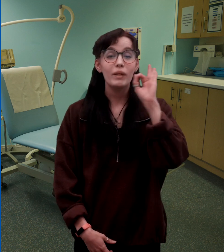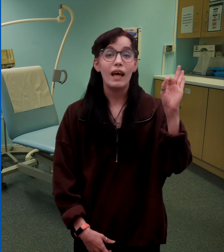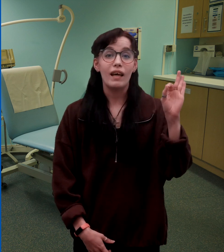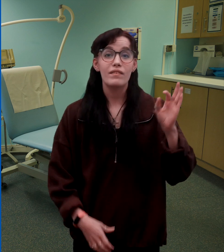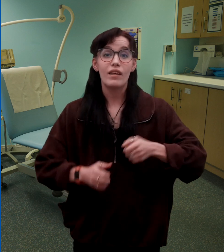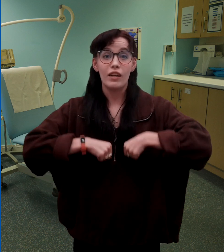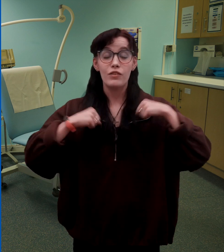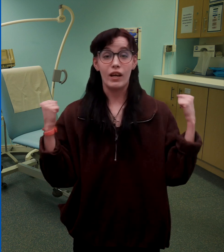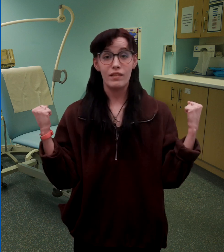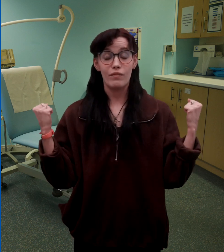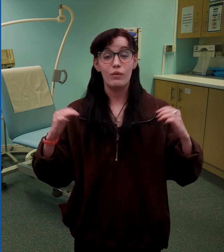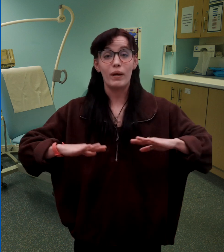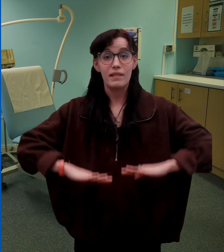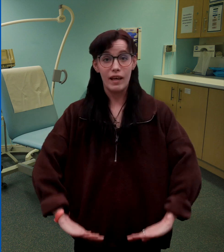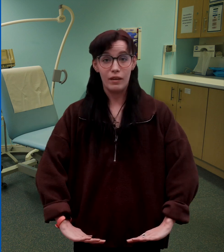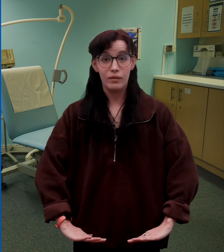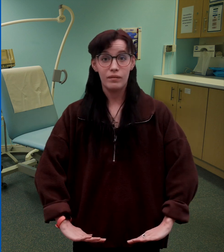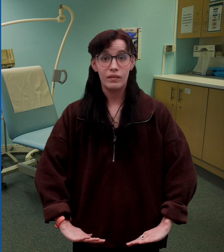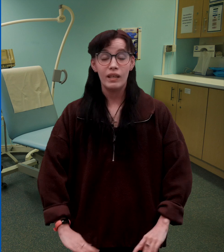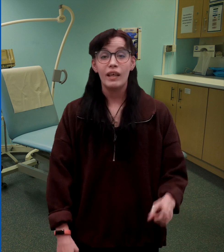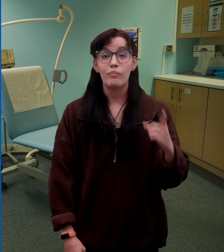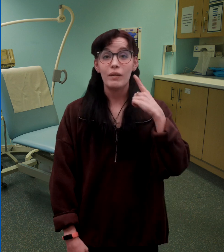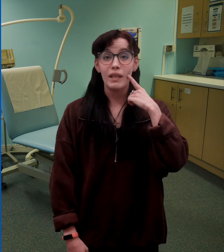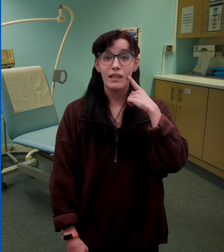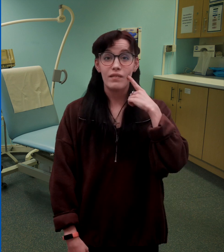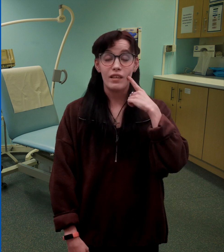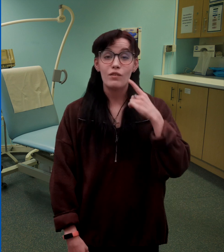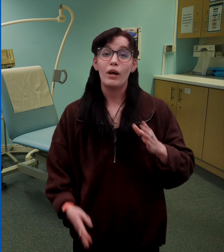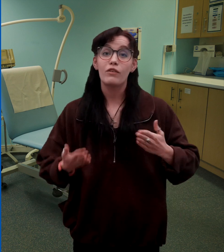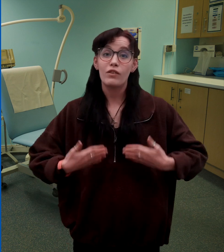You will be asked to undress from the waist down. It may